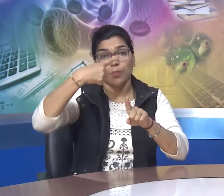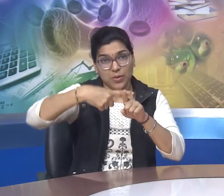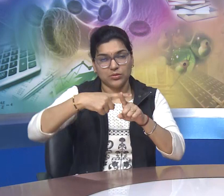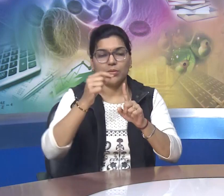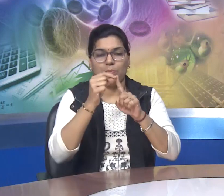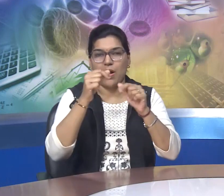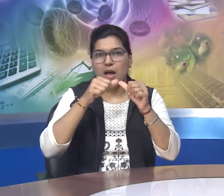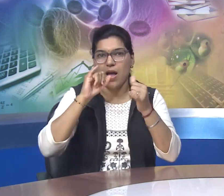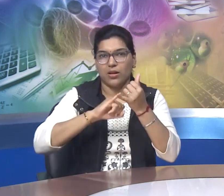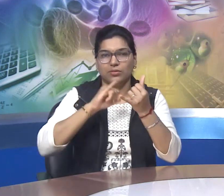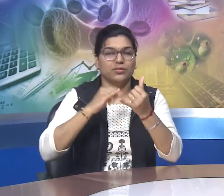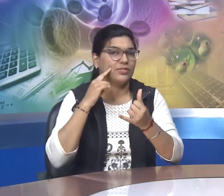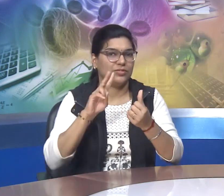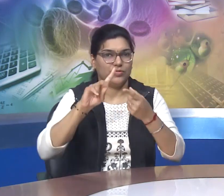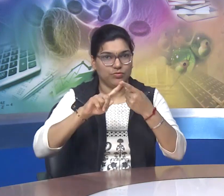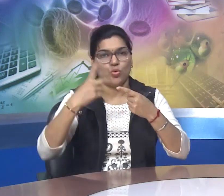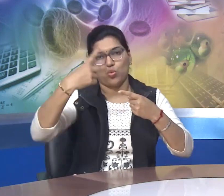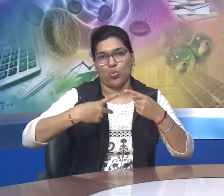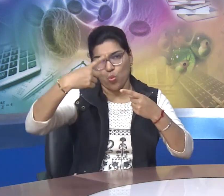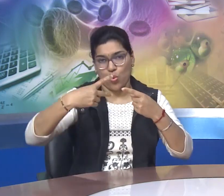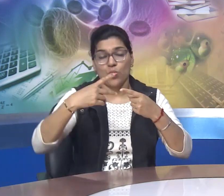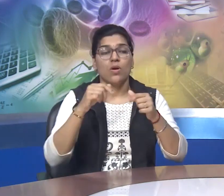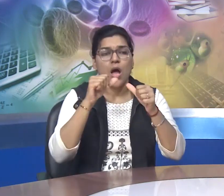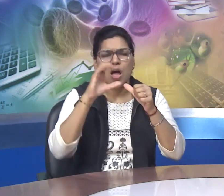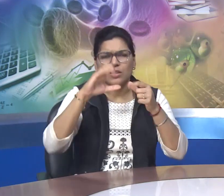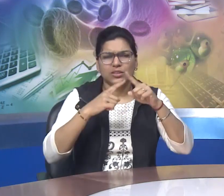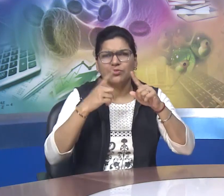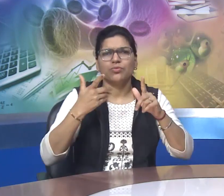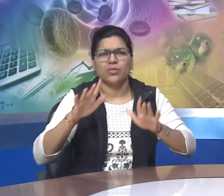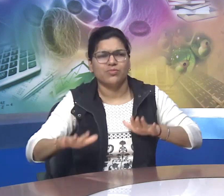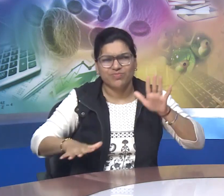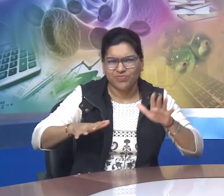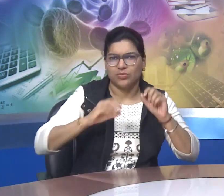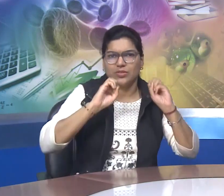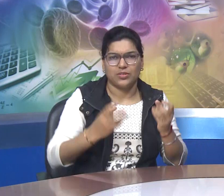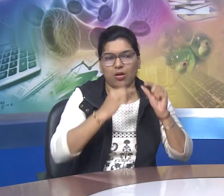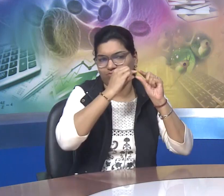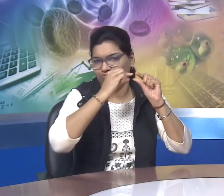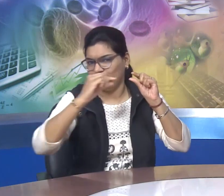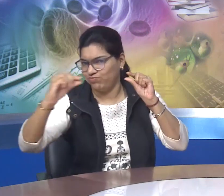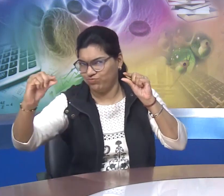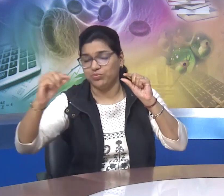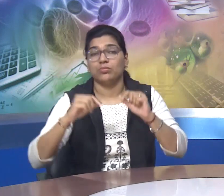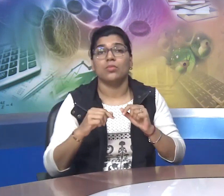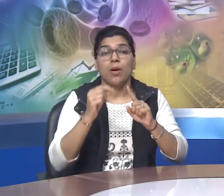say what the subject does.